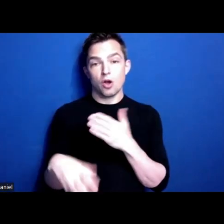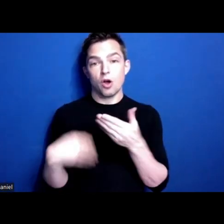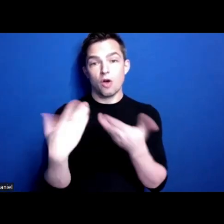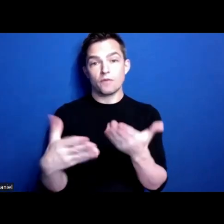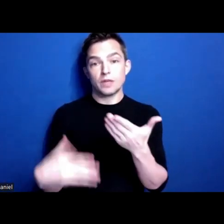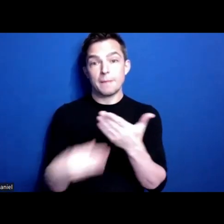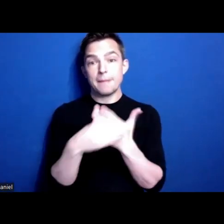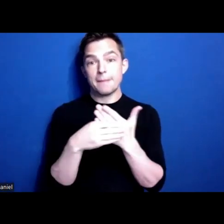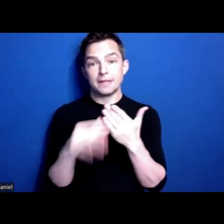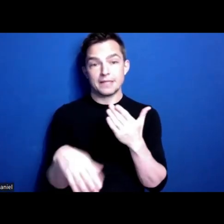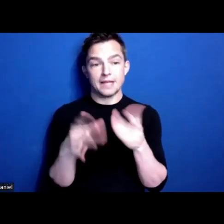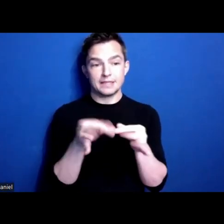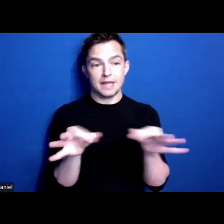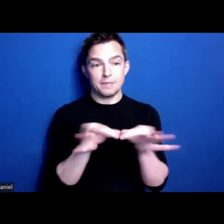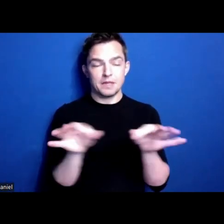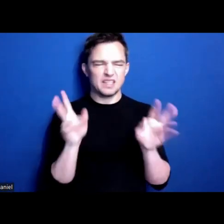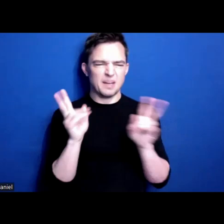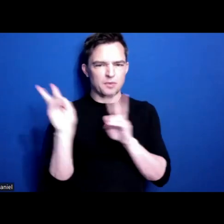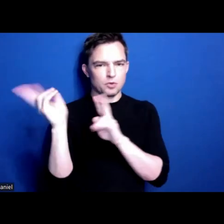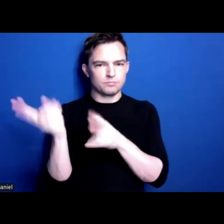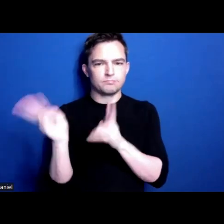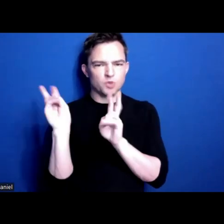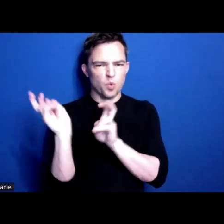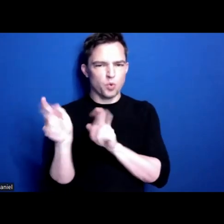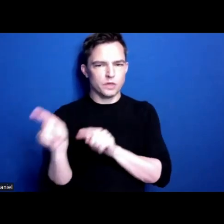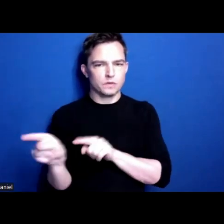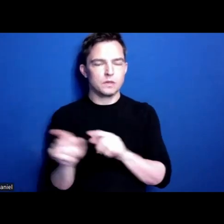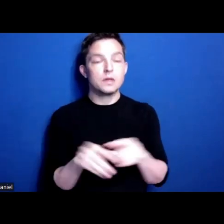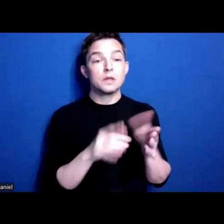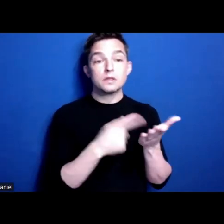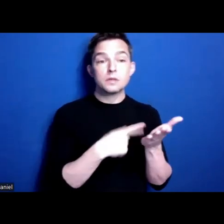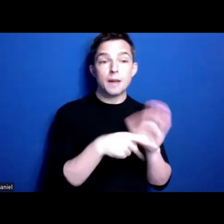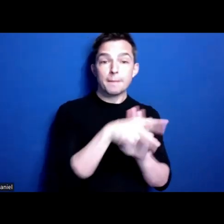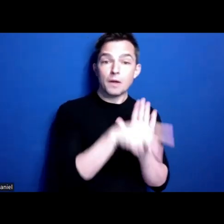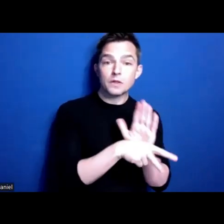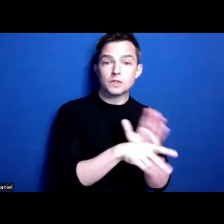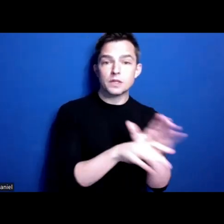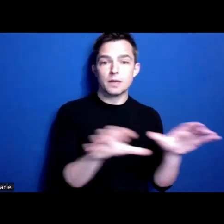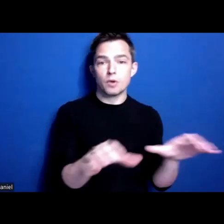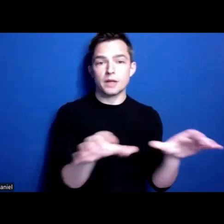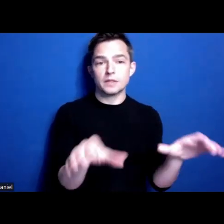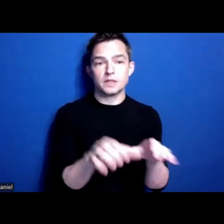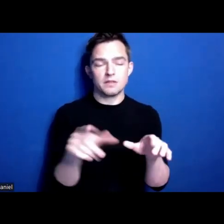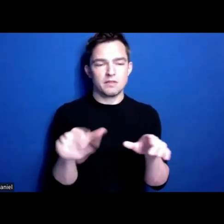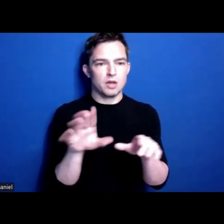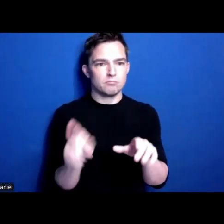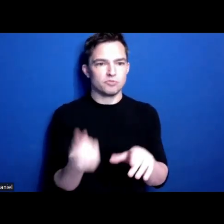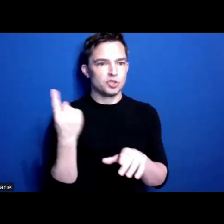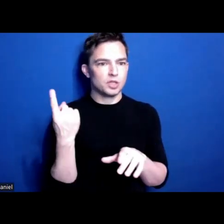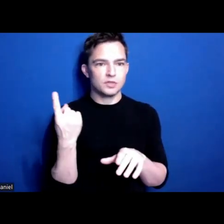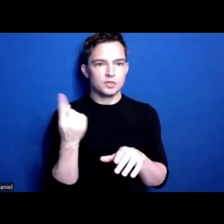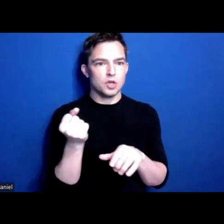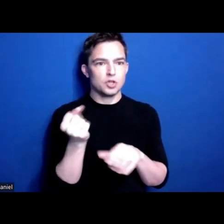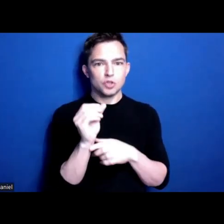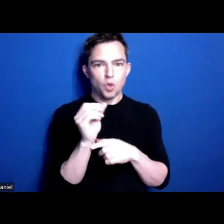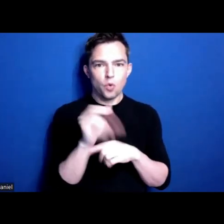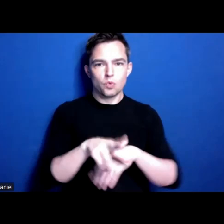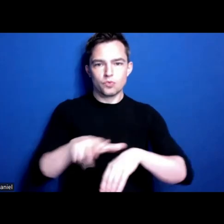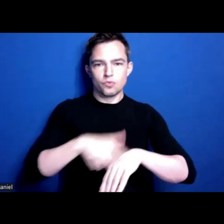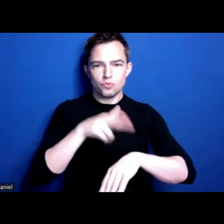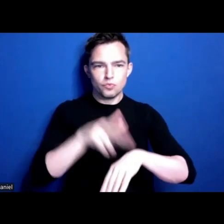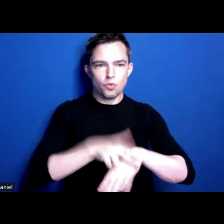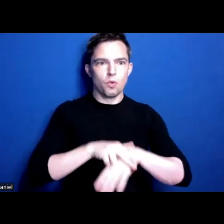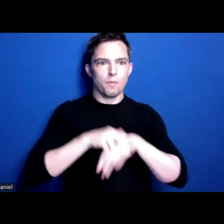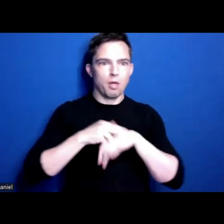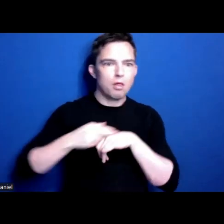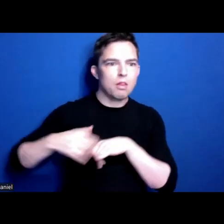to acknowledge, and I'm quoting her here, that sometimes policies and practices are just so normalized that people